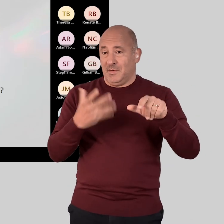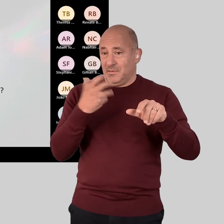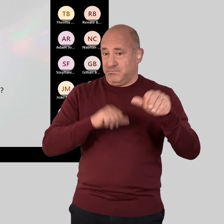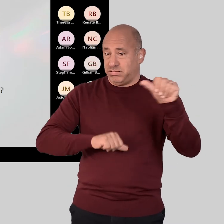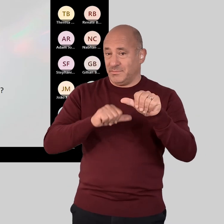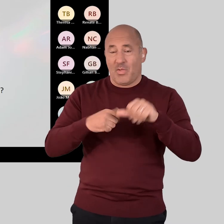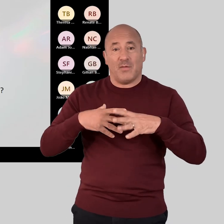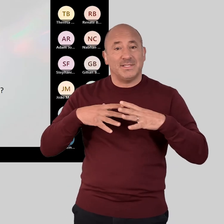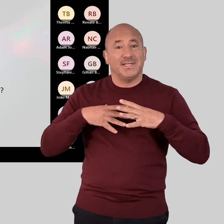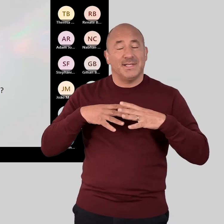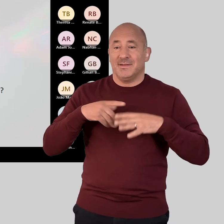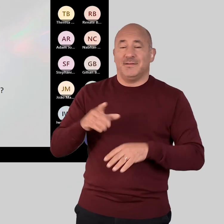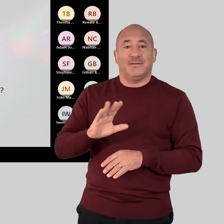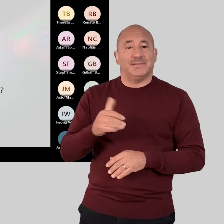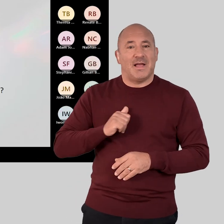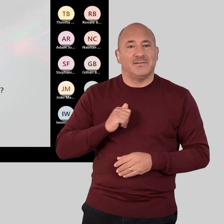I